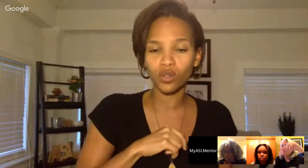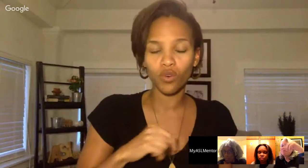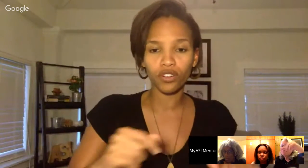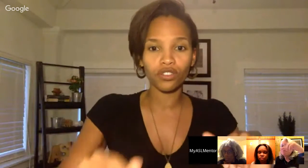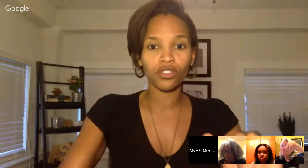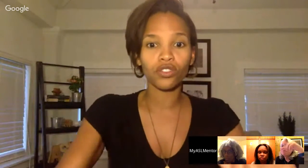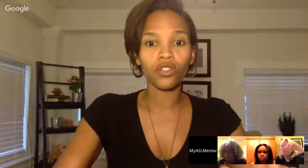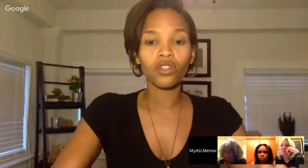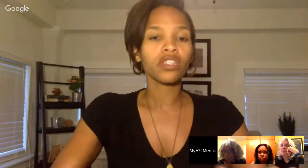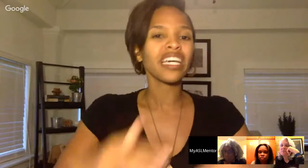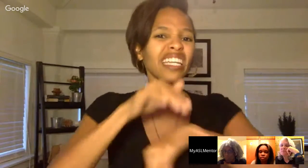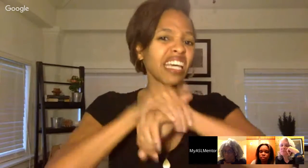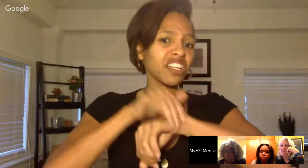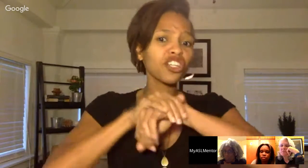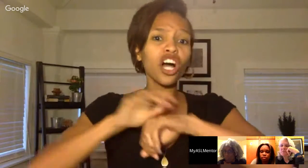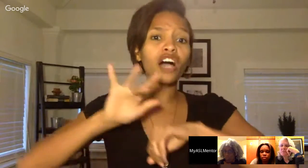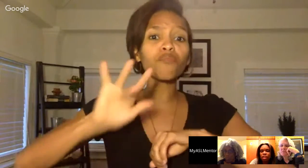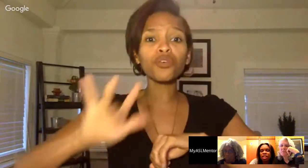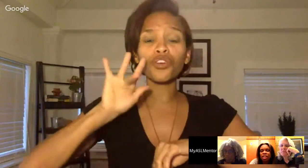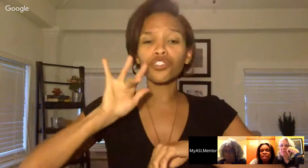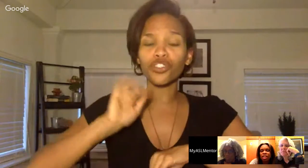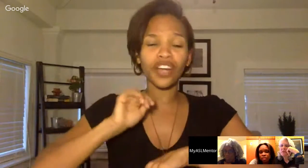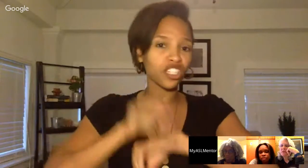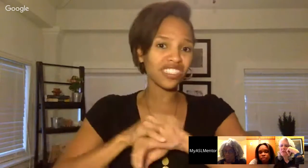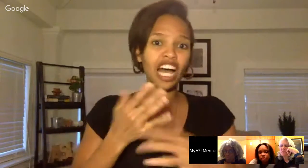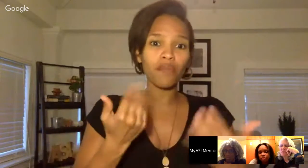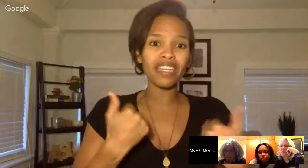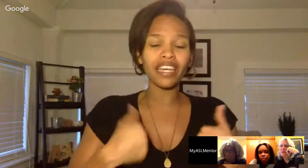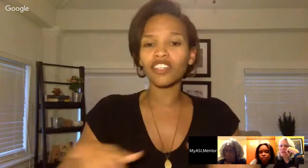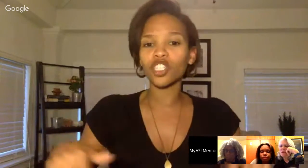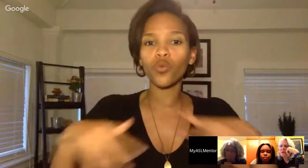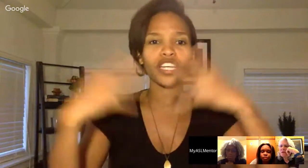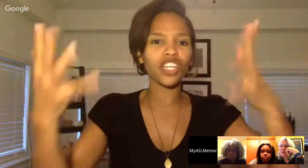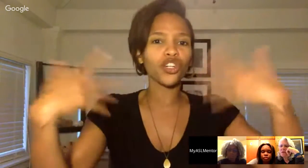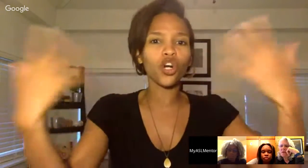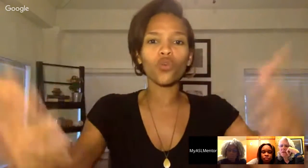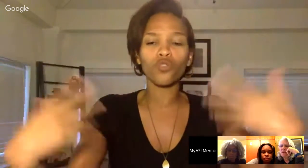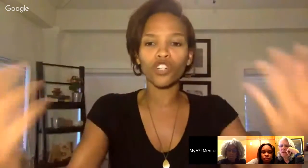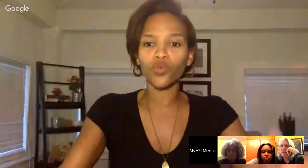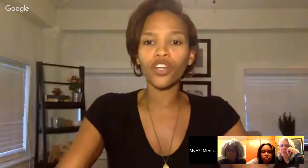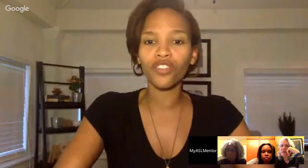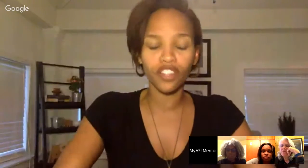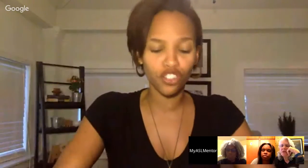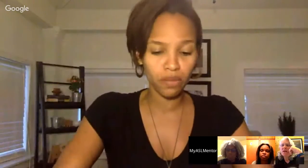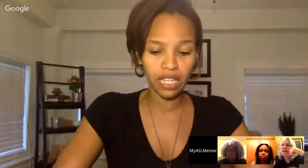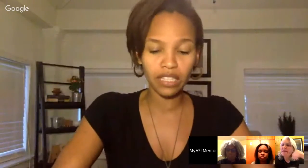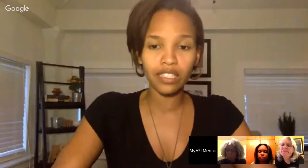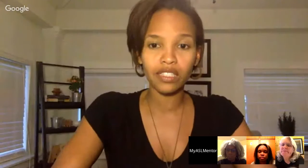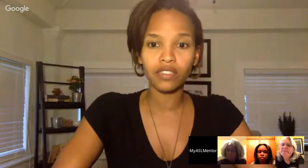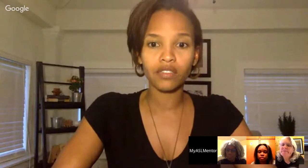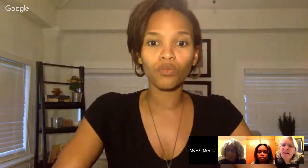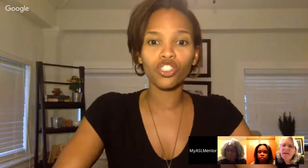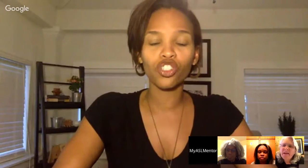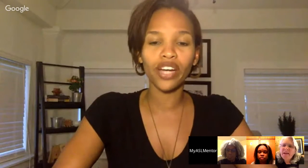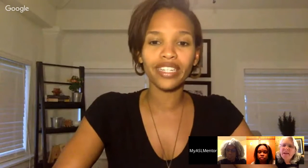this course? In English, you can unmute your screen and just tell me in English what, in your own words, what you think she means, what she's trying